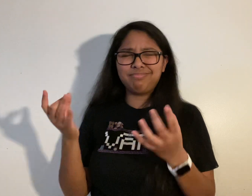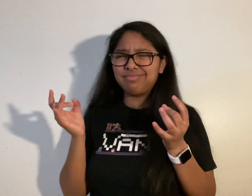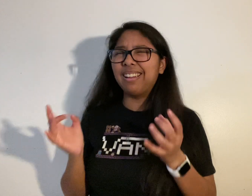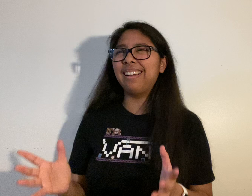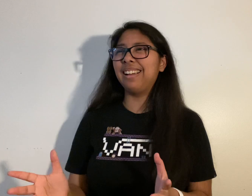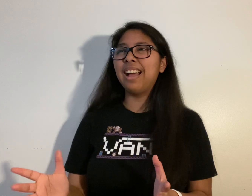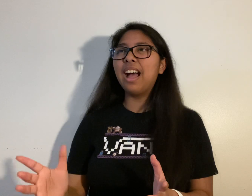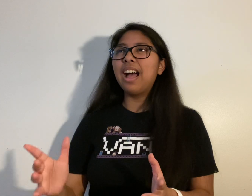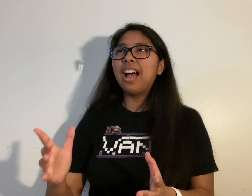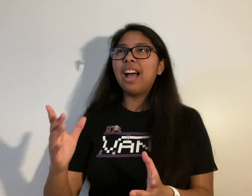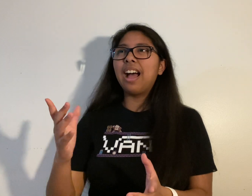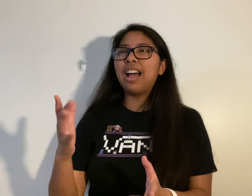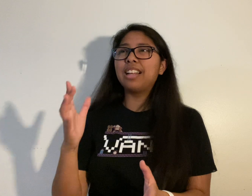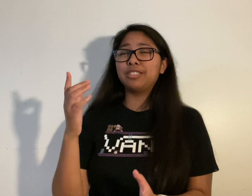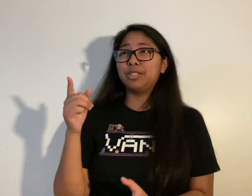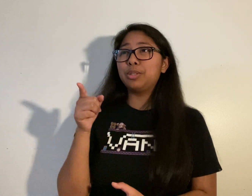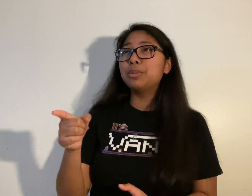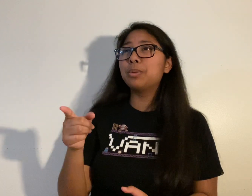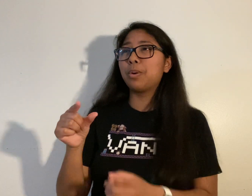at when they talk to me about my child.